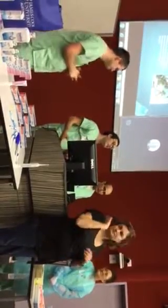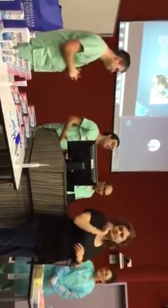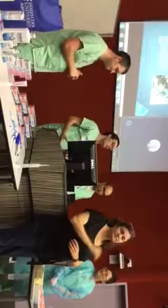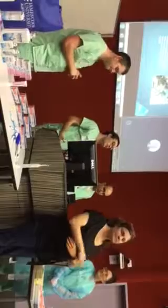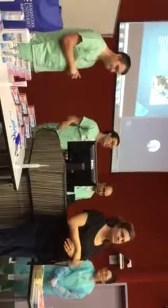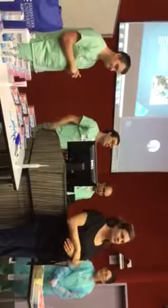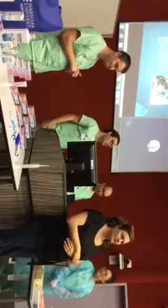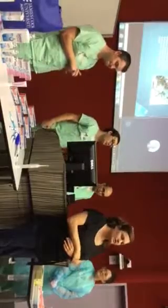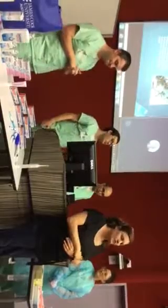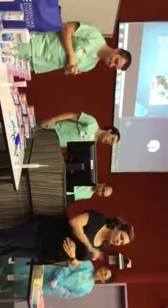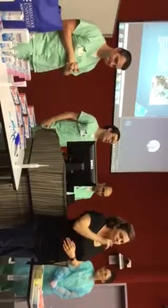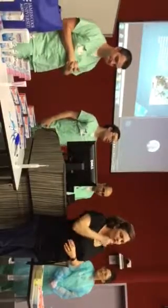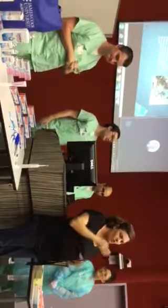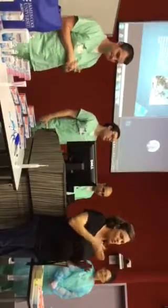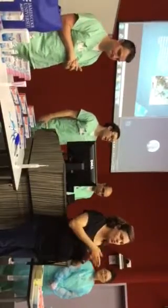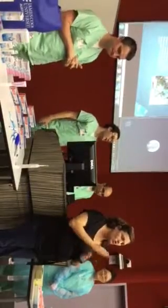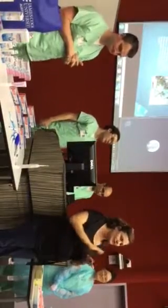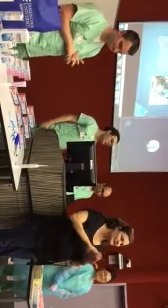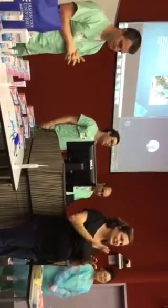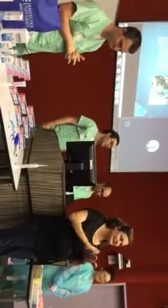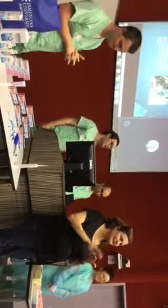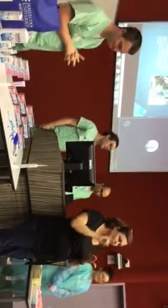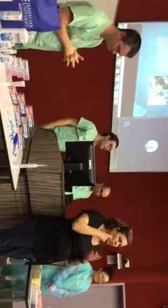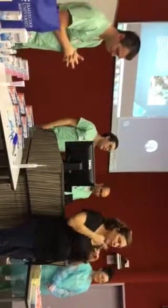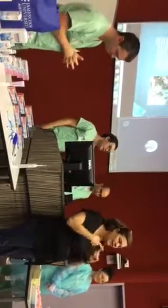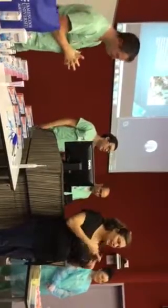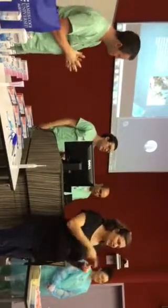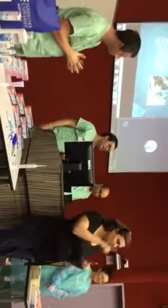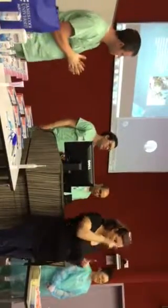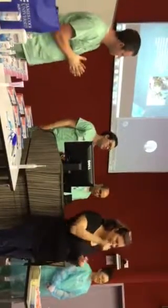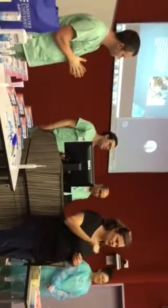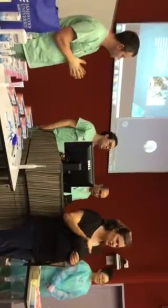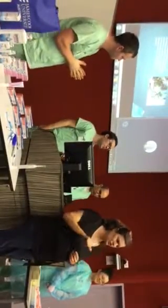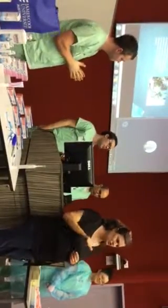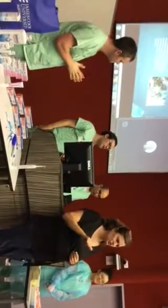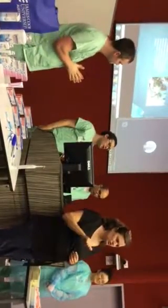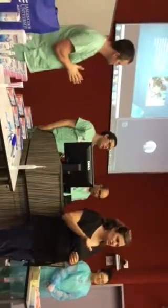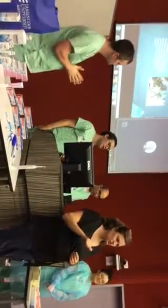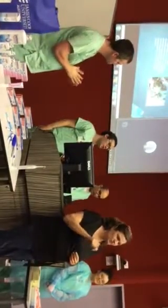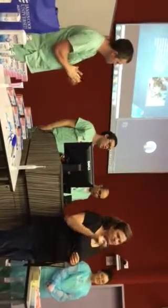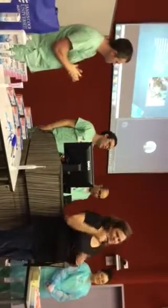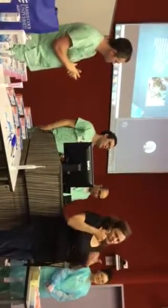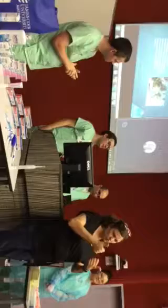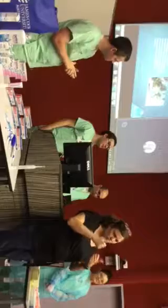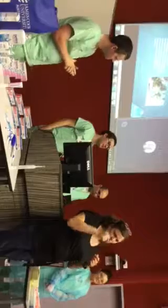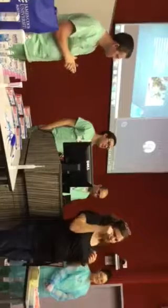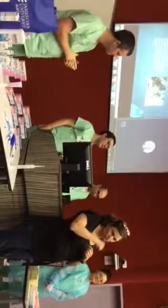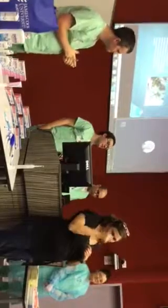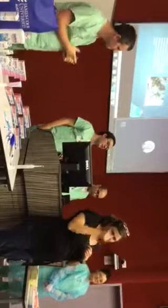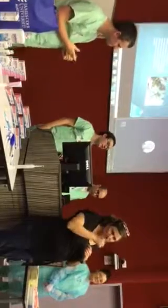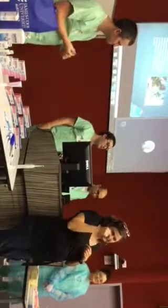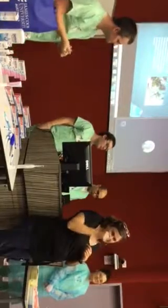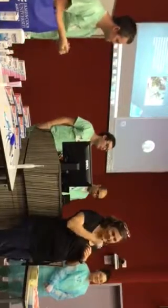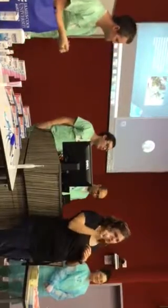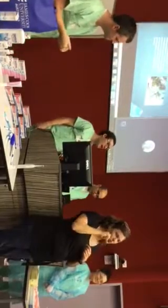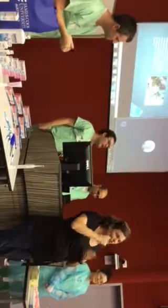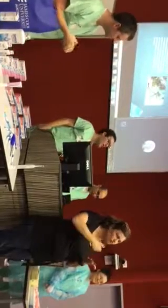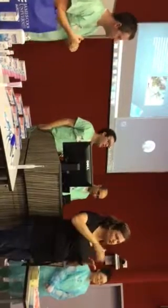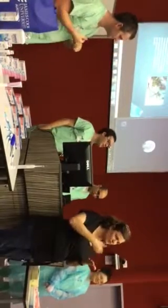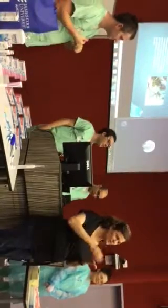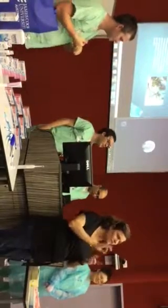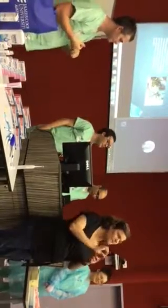it will work as a toothpaste, and you can brush your teeth with it. If you do thorough brushing, there will be some efficiency in plaque